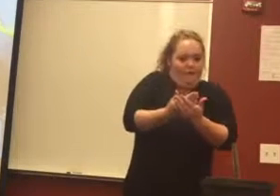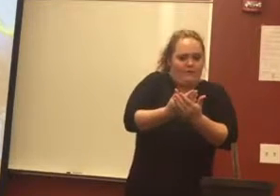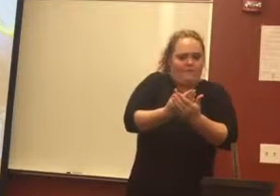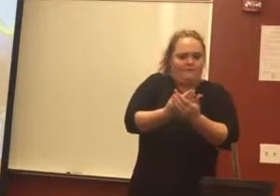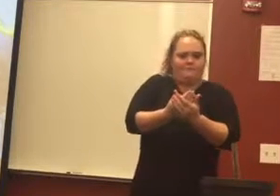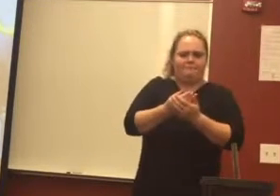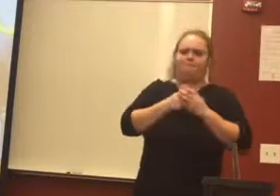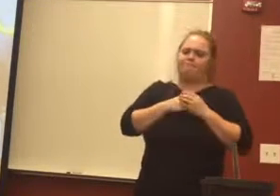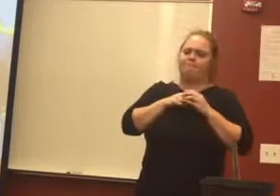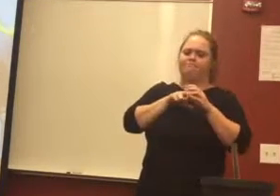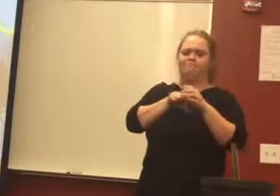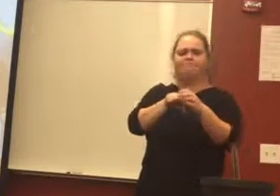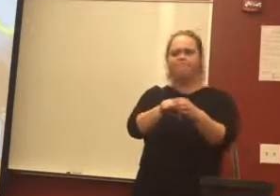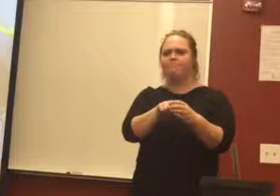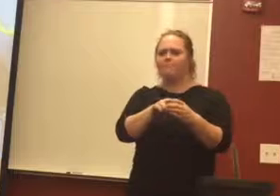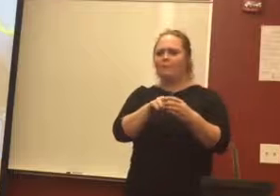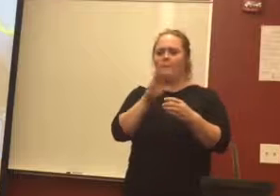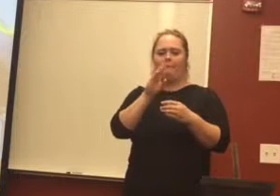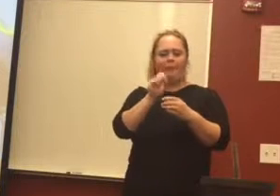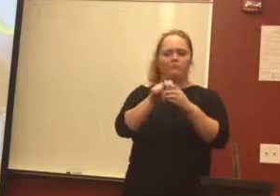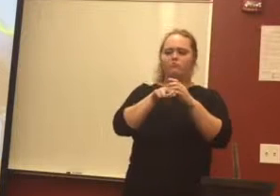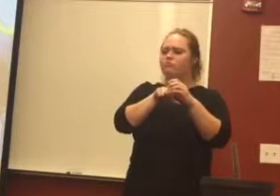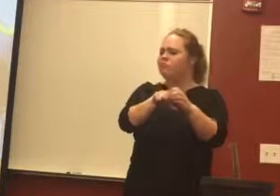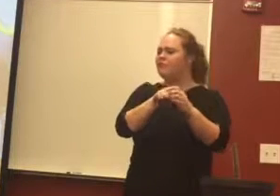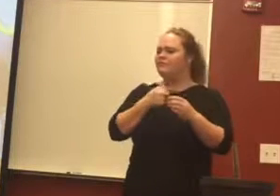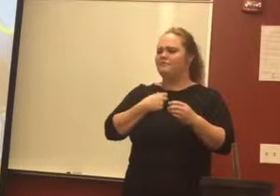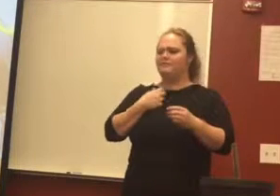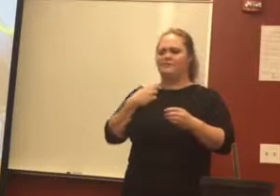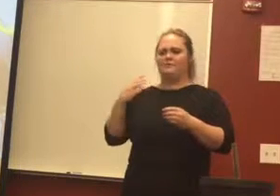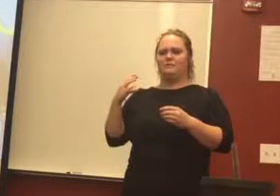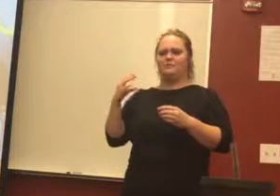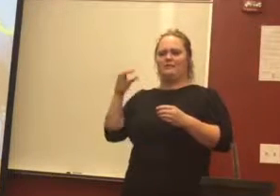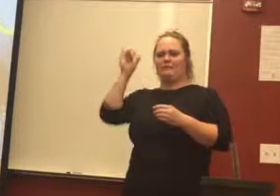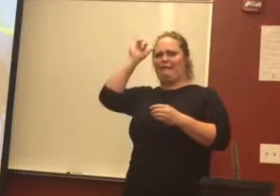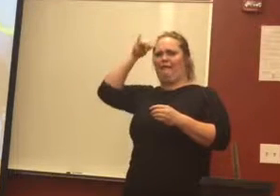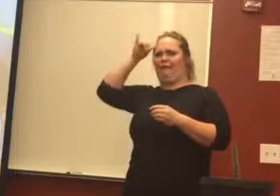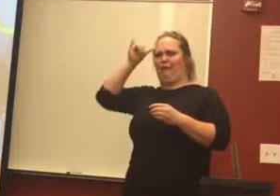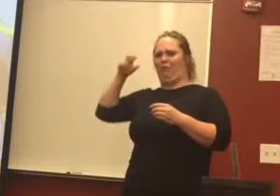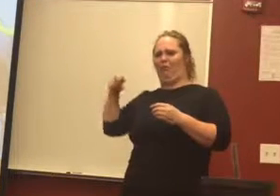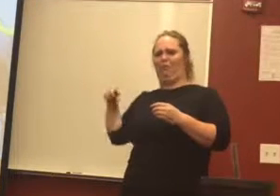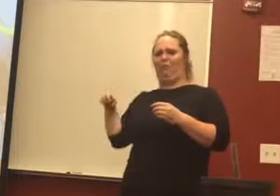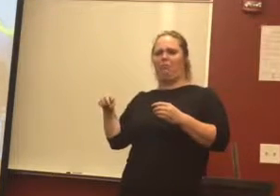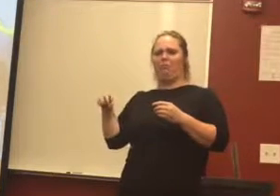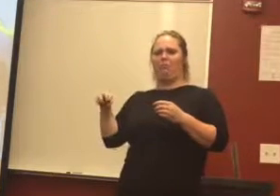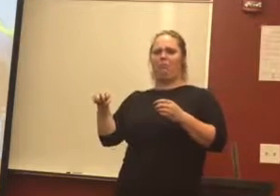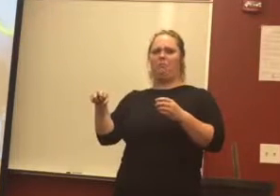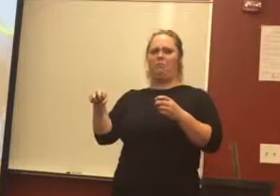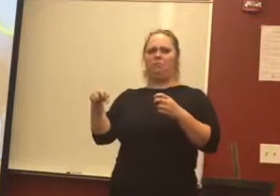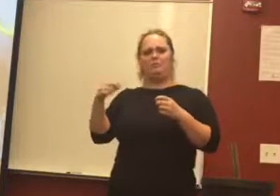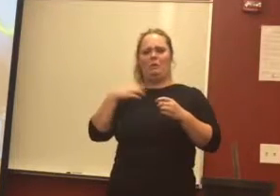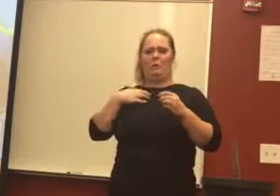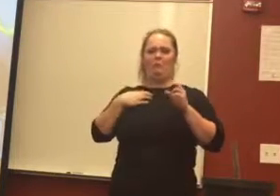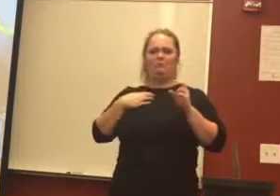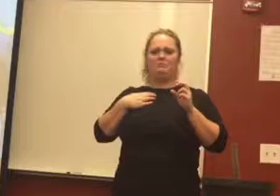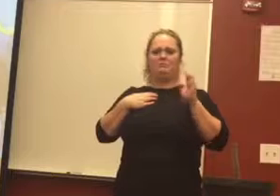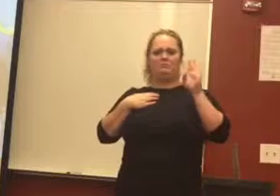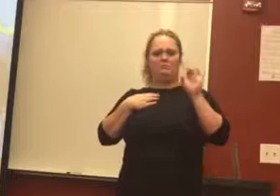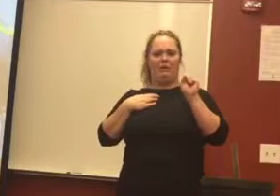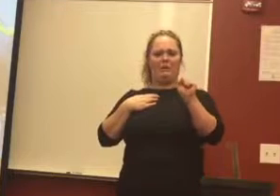us. And it continued to walk with us for a good long while, and then went off into